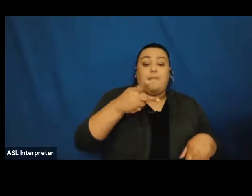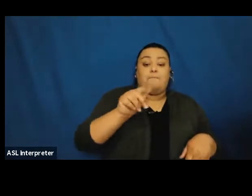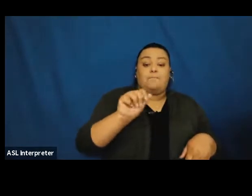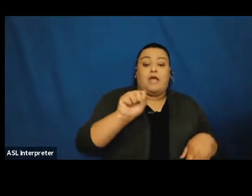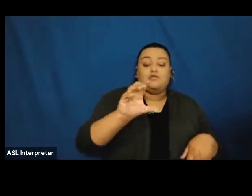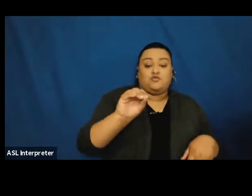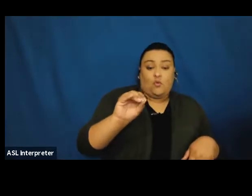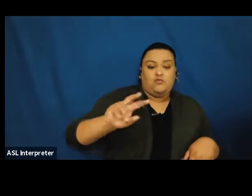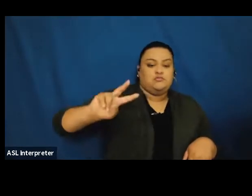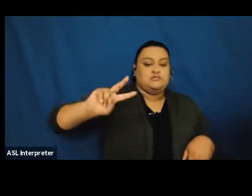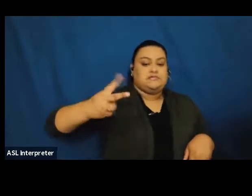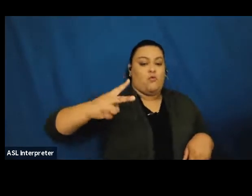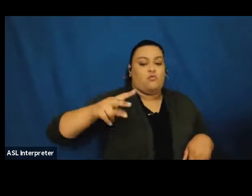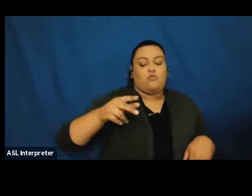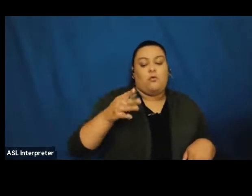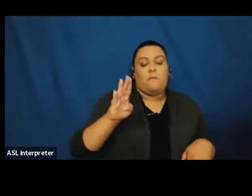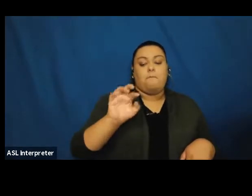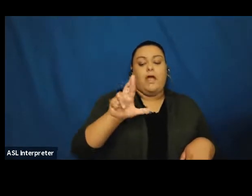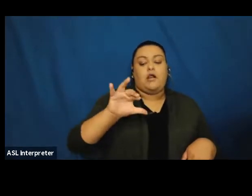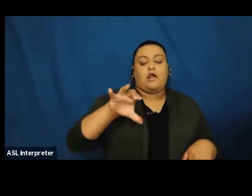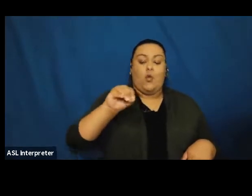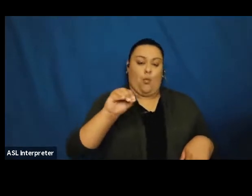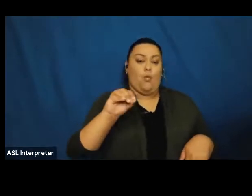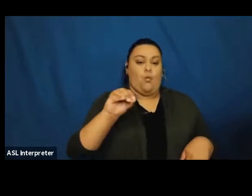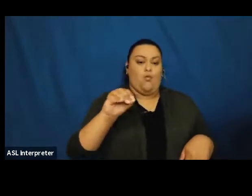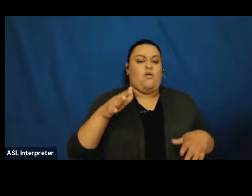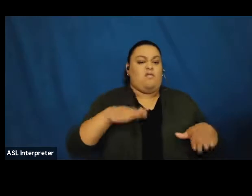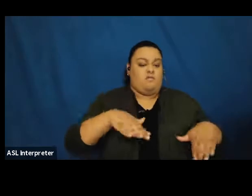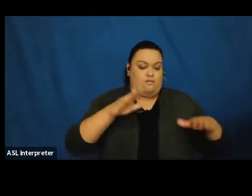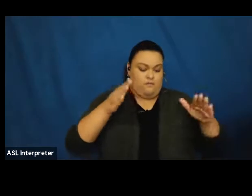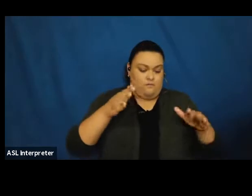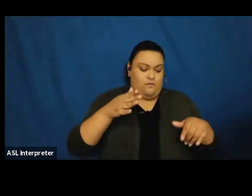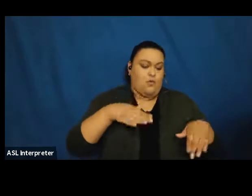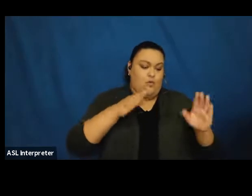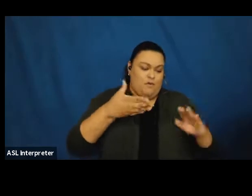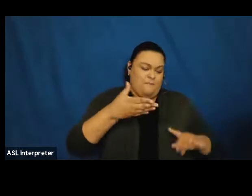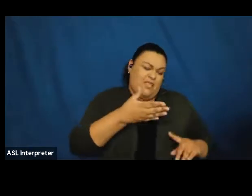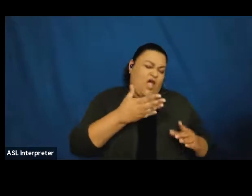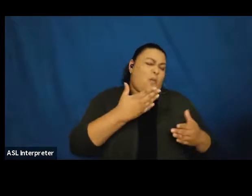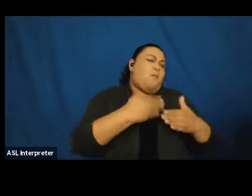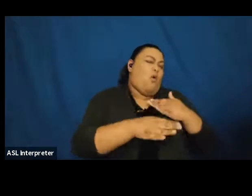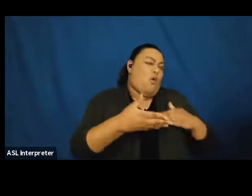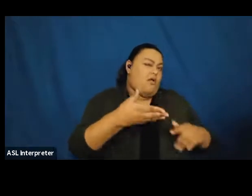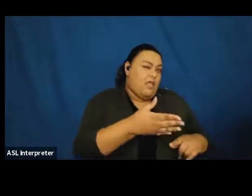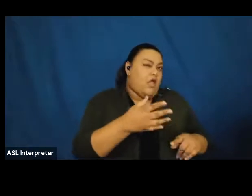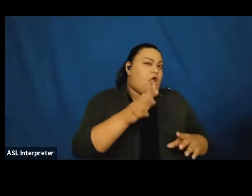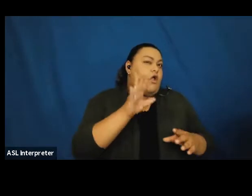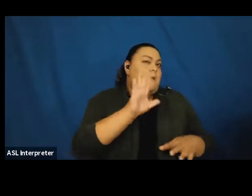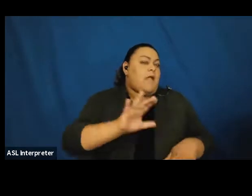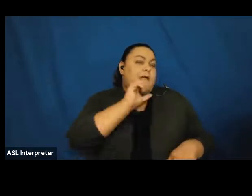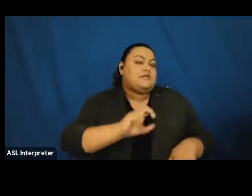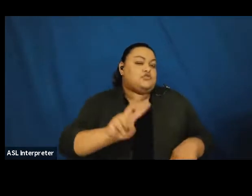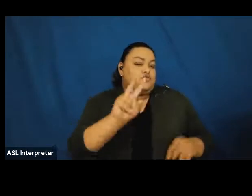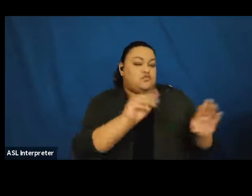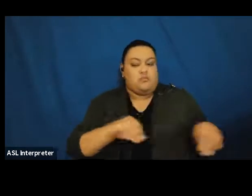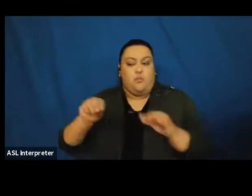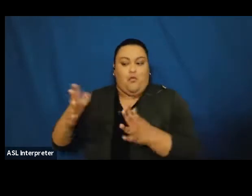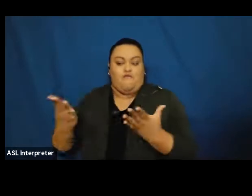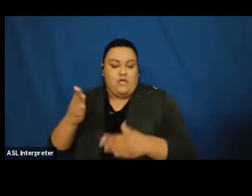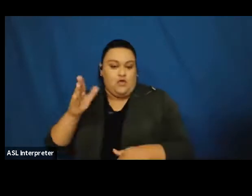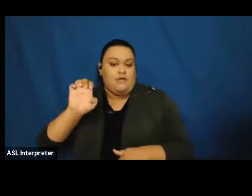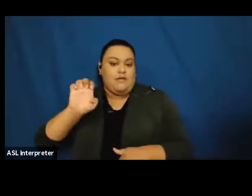I didn't get to East LA until I was 12 years old. So anyway, that was something that I did not know. So very important, that